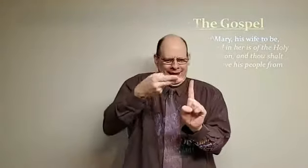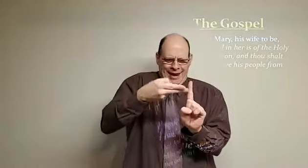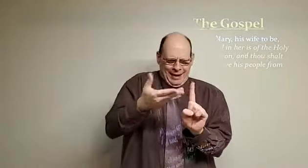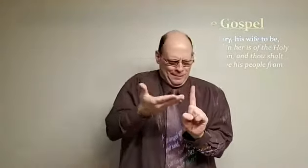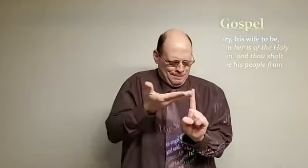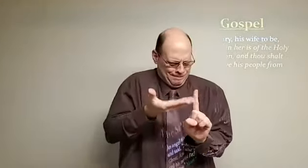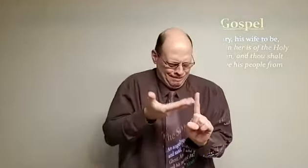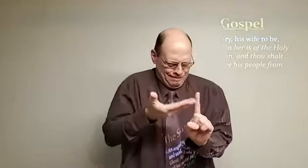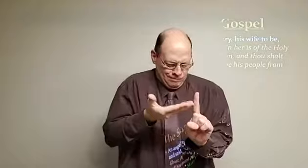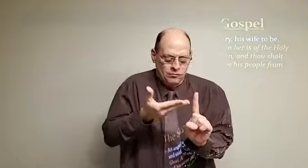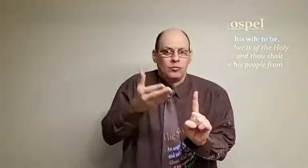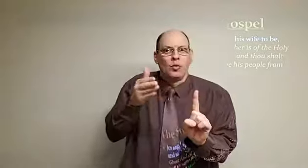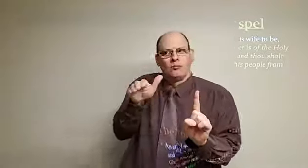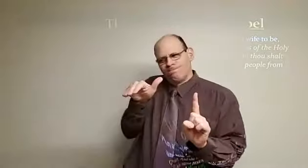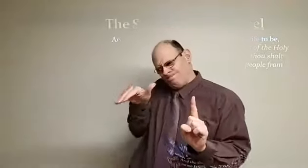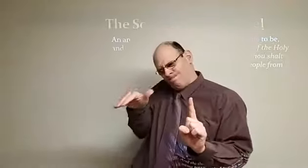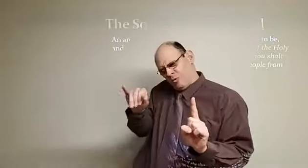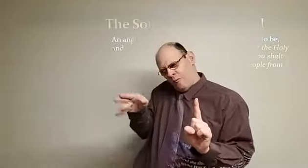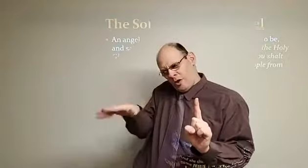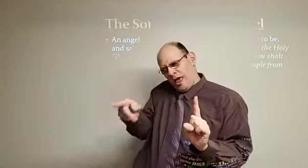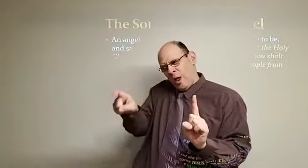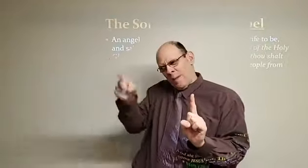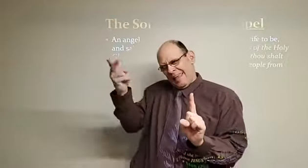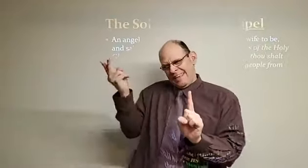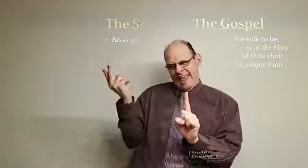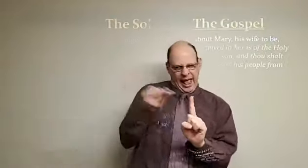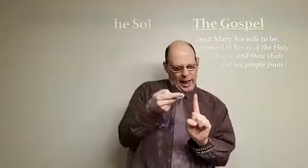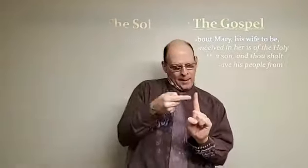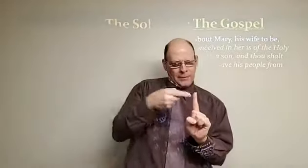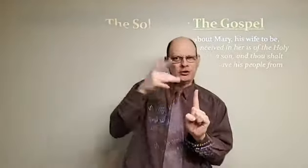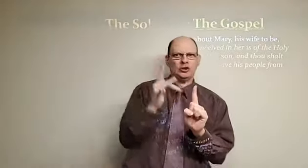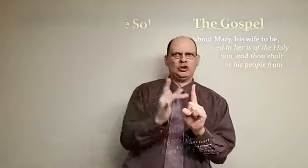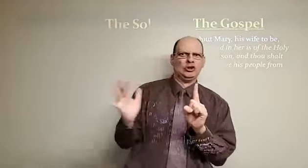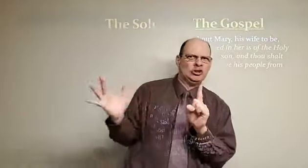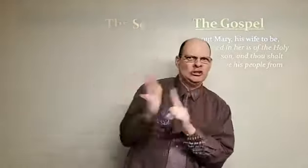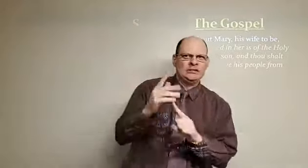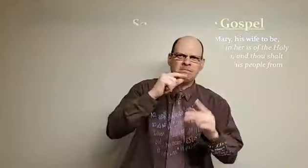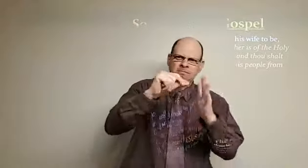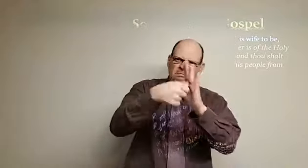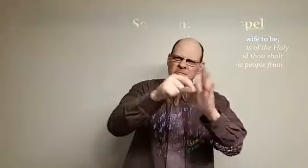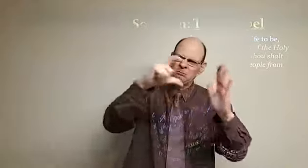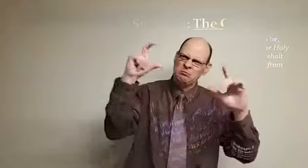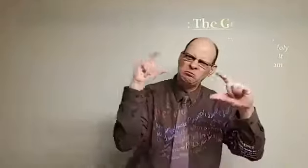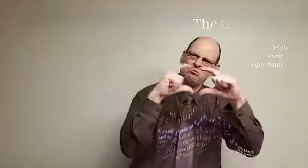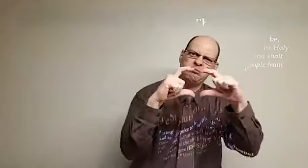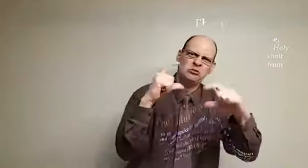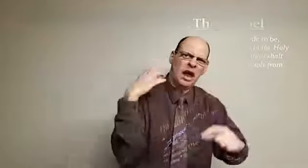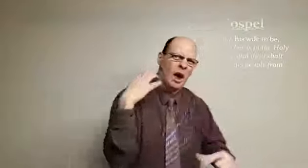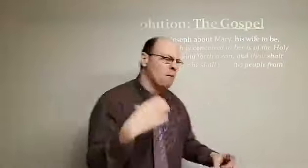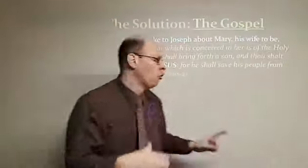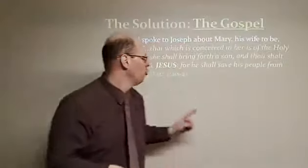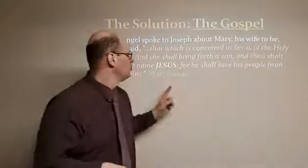the name Jesus has to be applied and again the angel said call your son